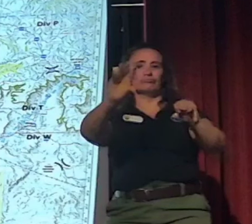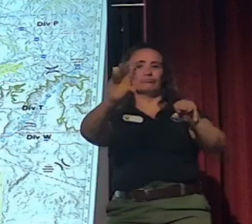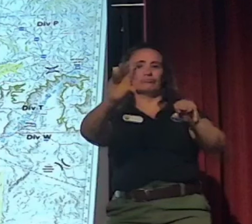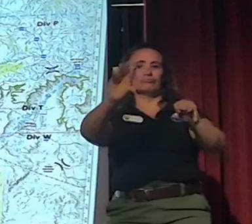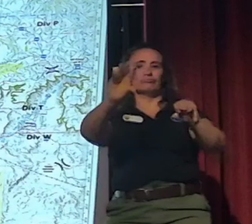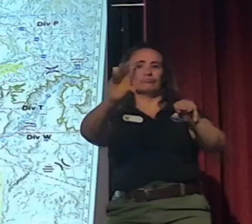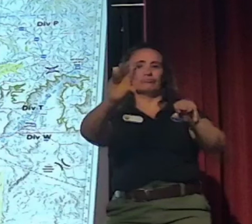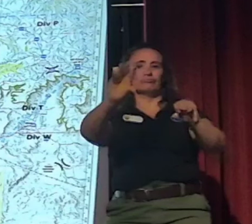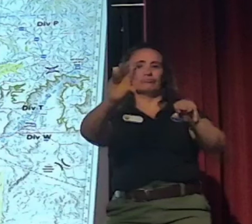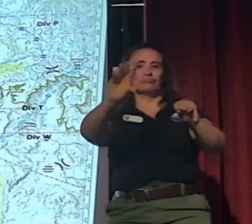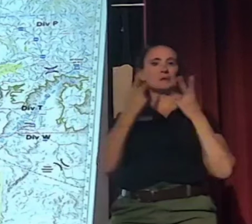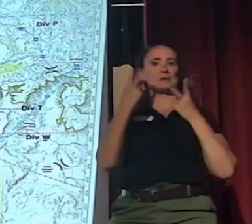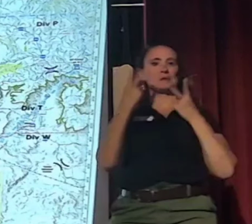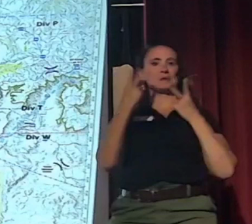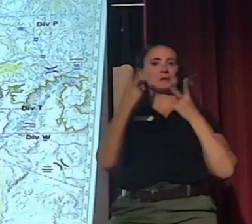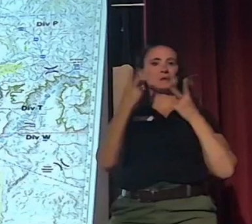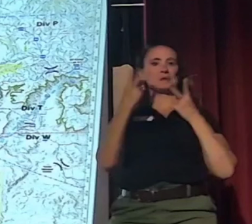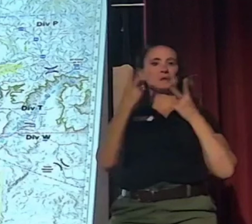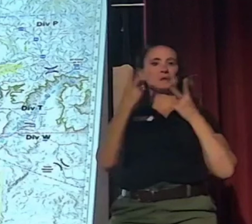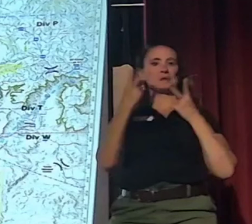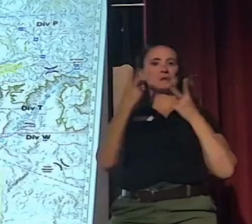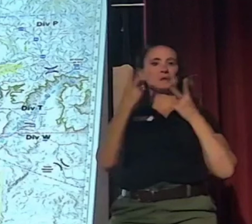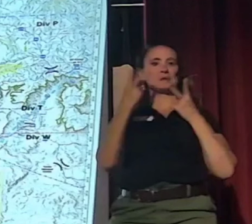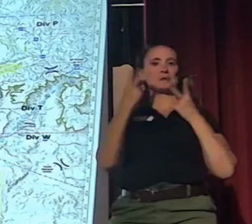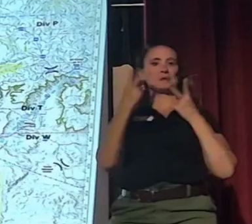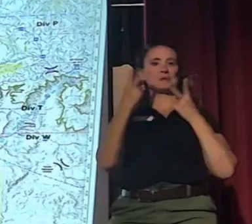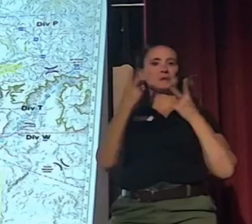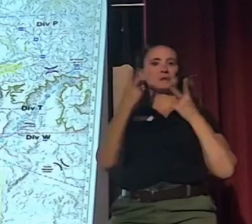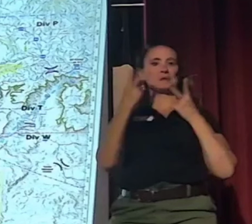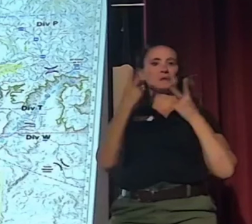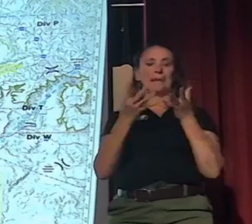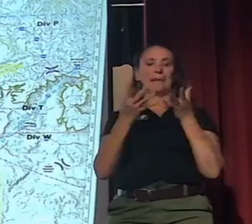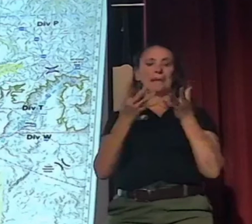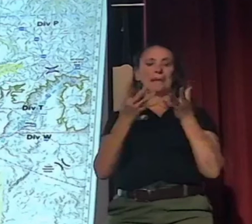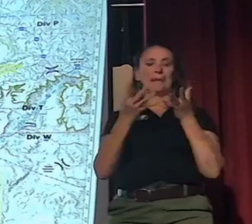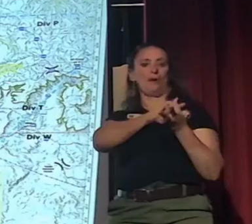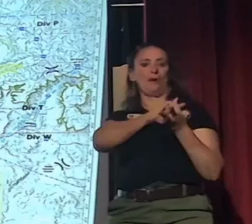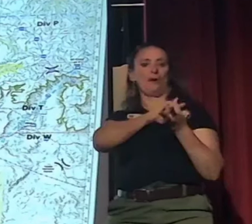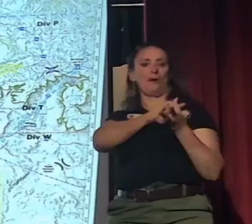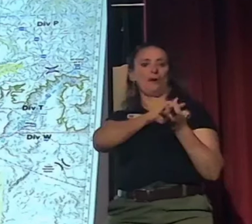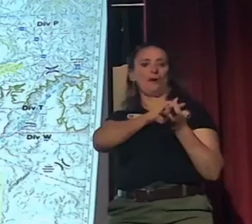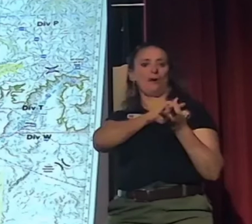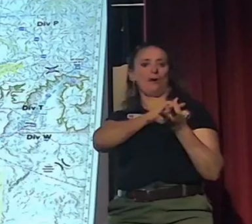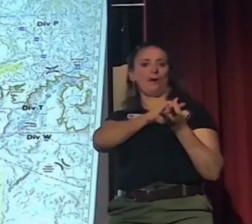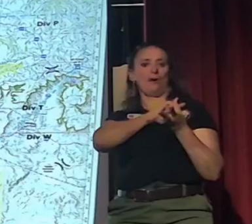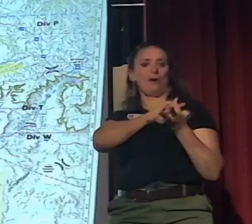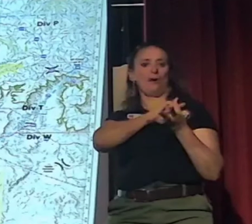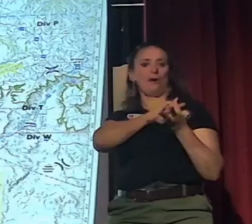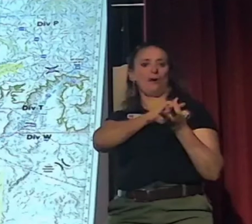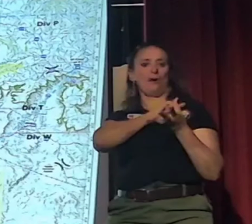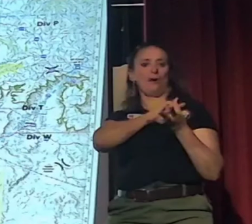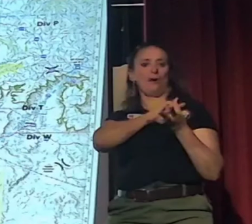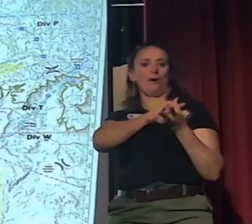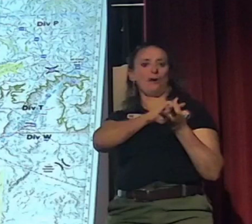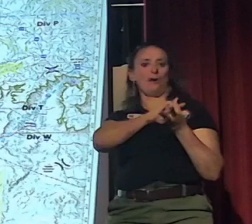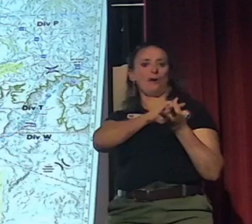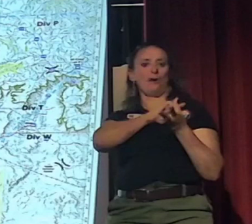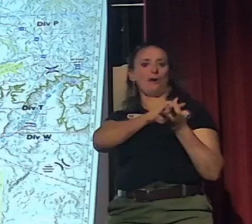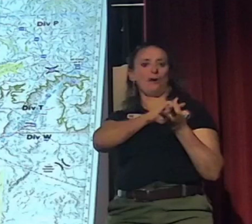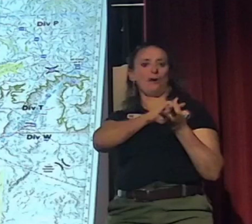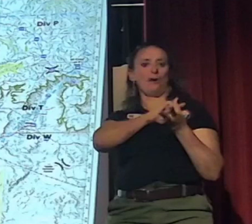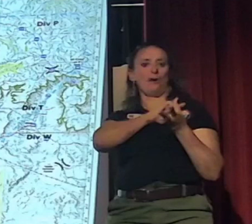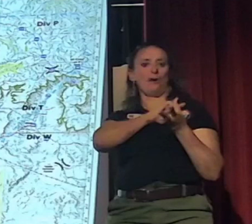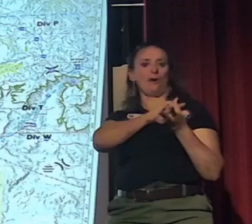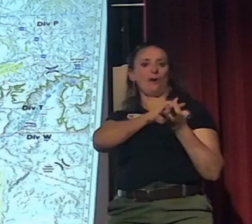Part two of the question. We are putting as many officers as we can up there to patrol the areas. It